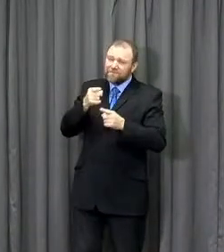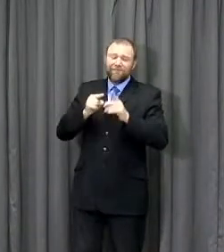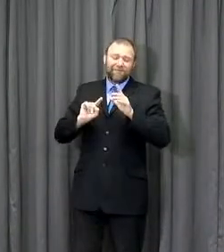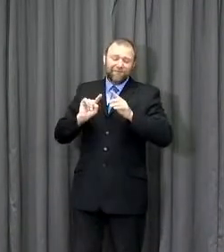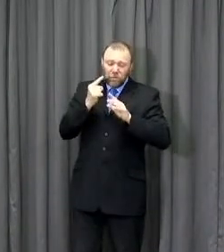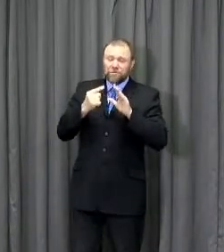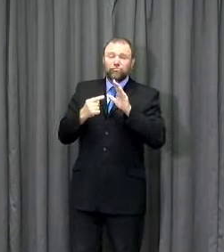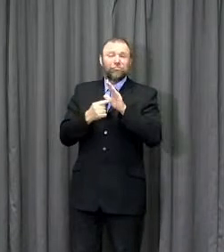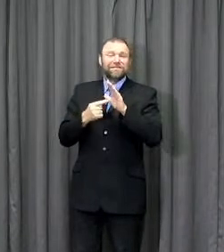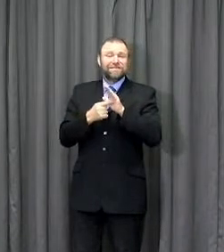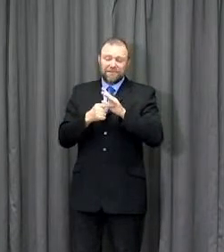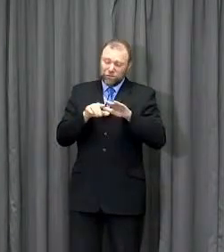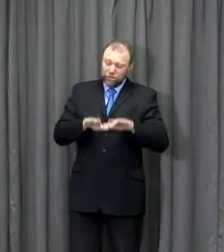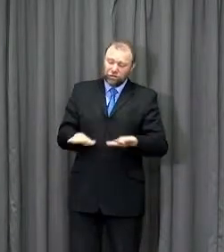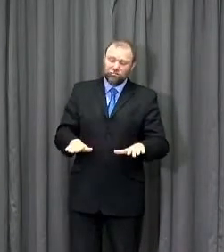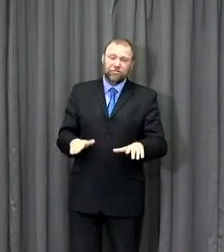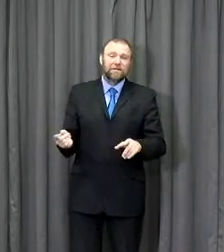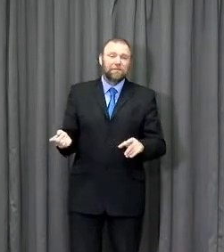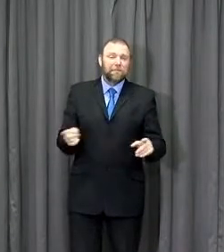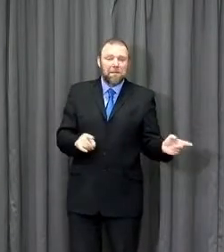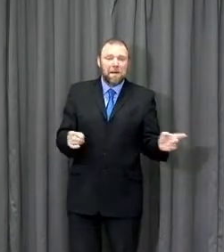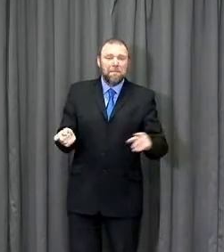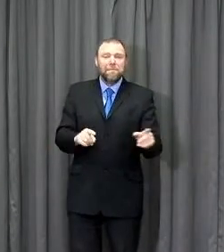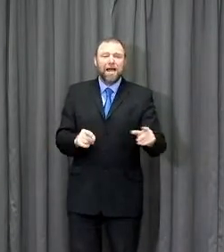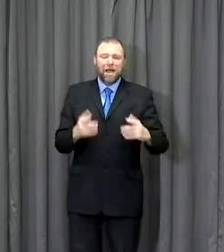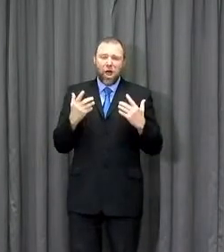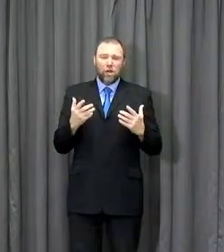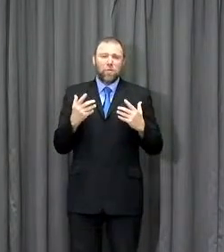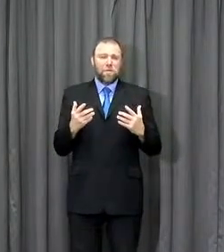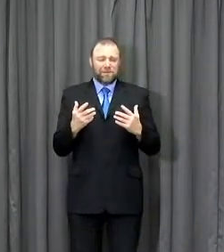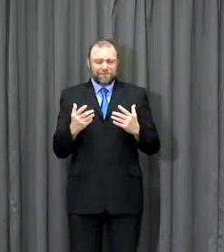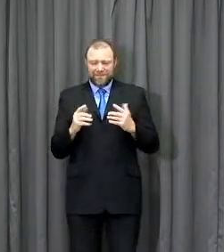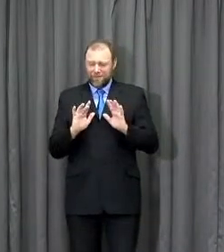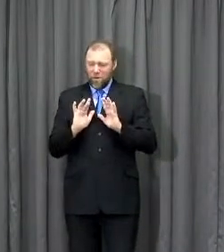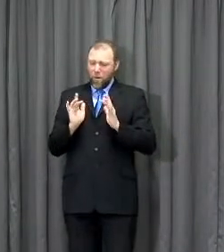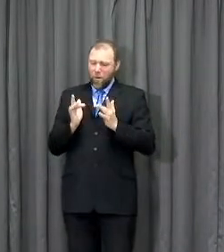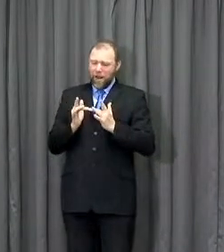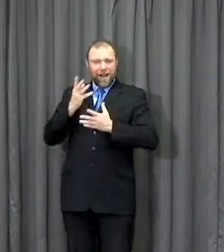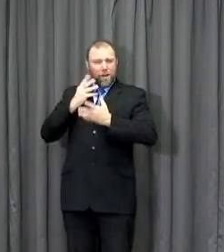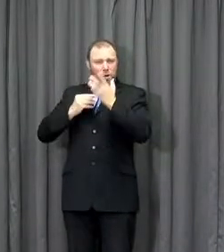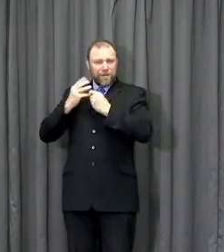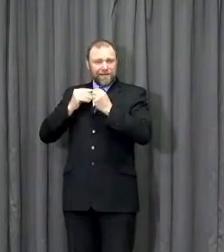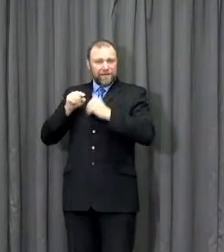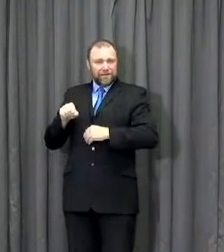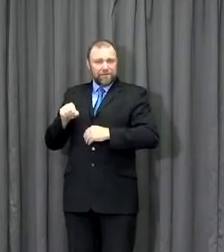move children, back from the blended learning, the online learning, which they're currently